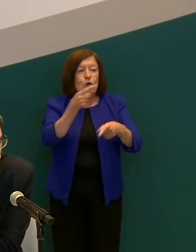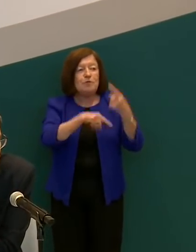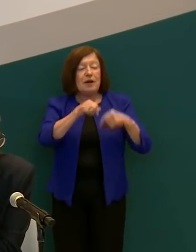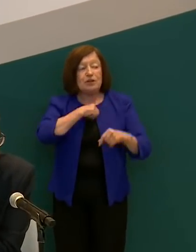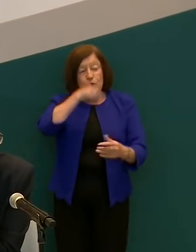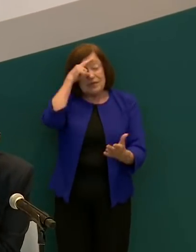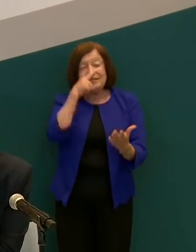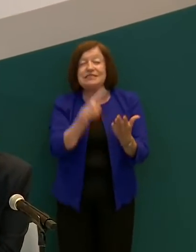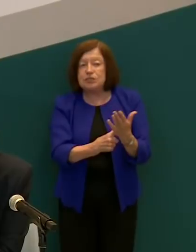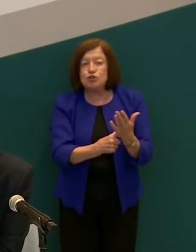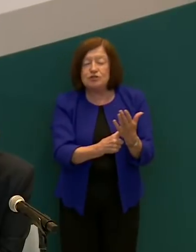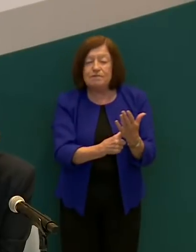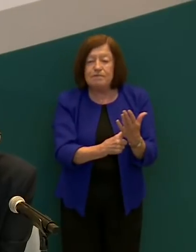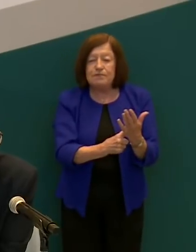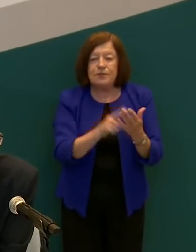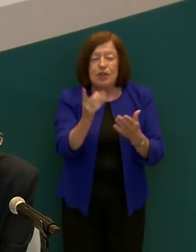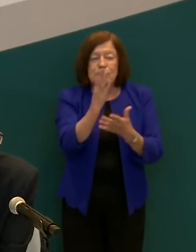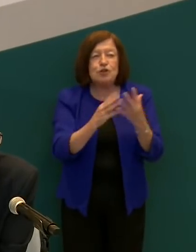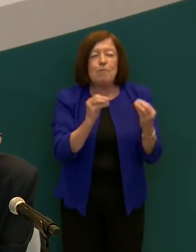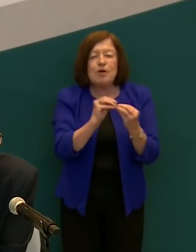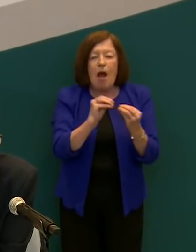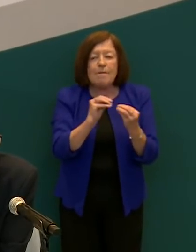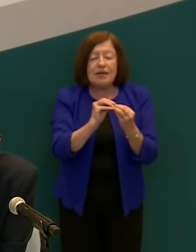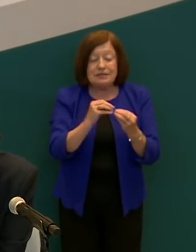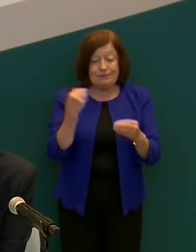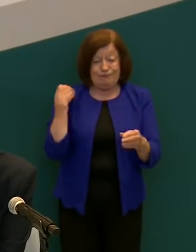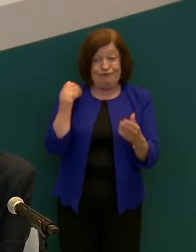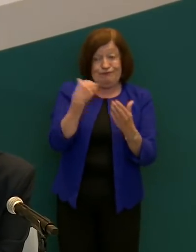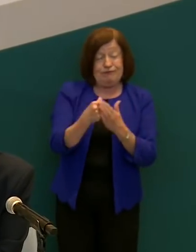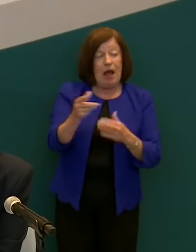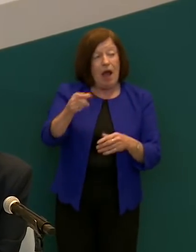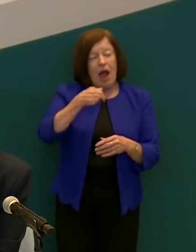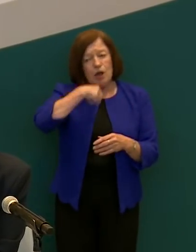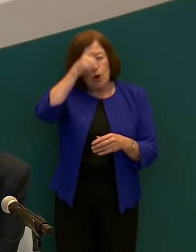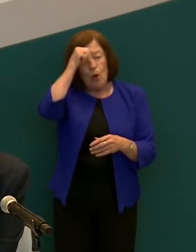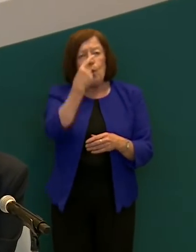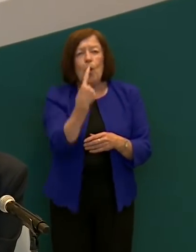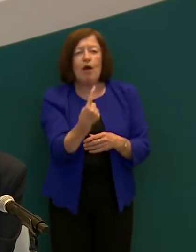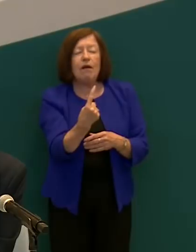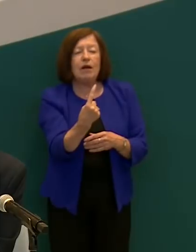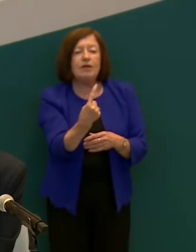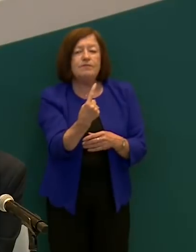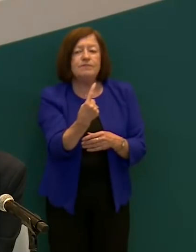decision making and some of the commentary since that. So I know that one of the